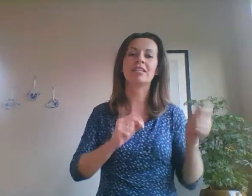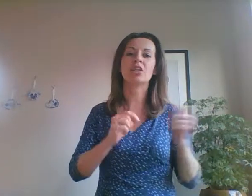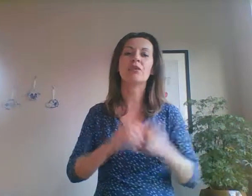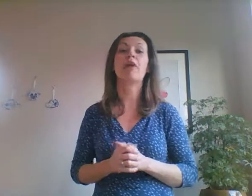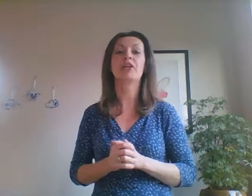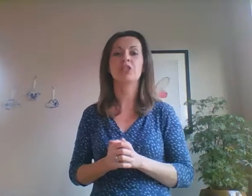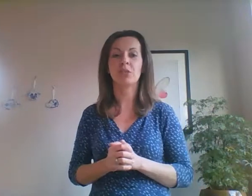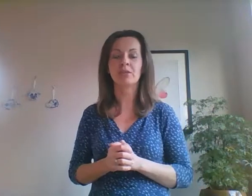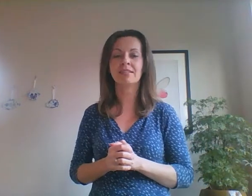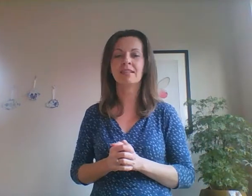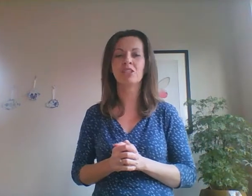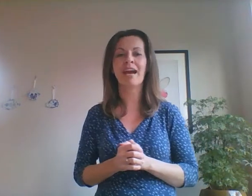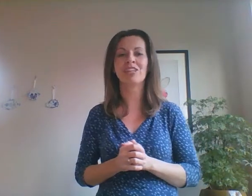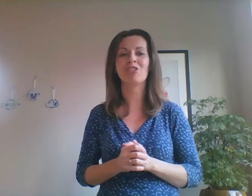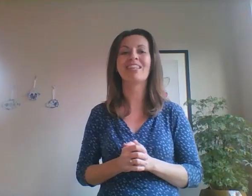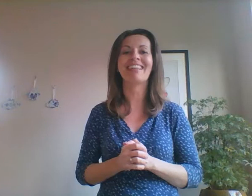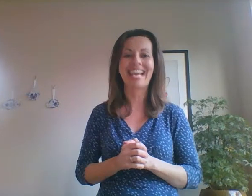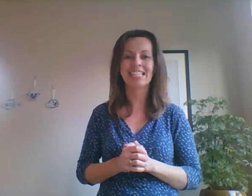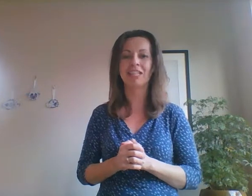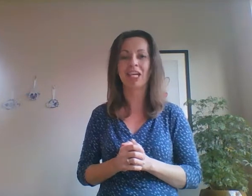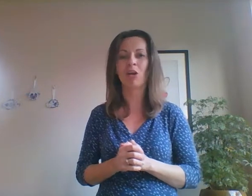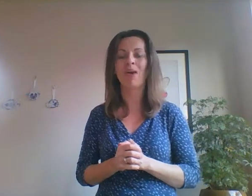with part 2 on study strategies in the next video,